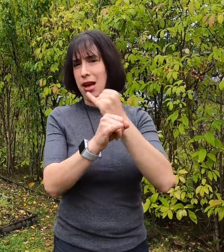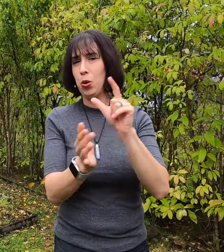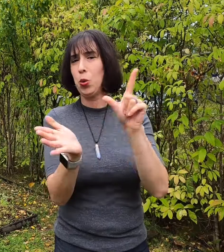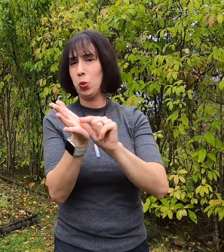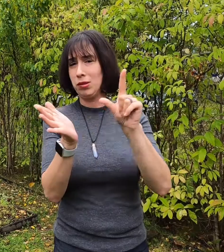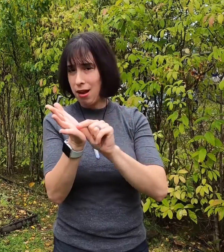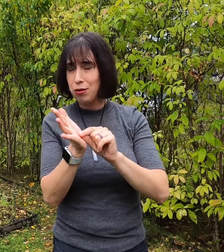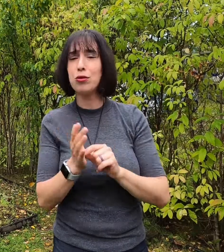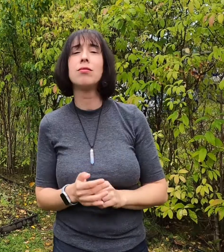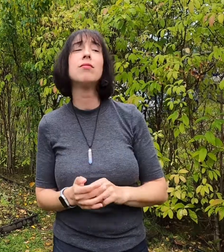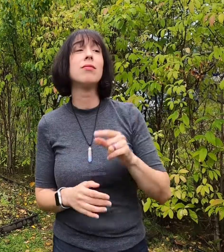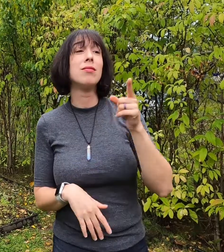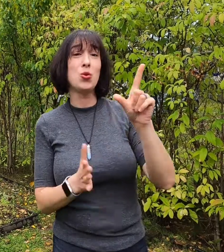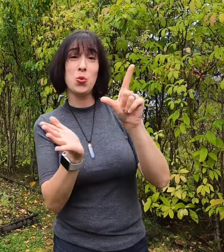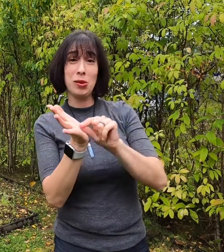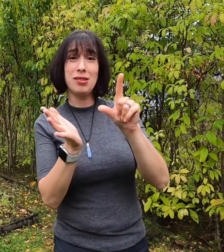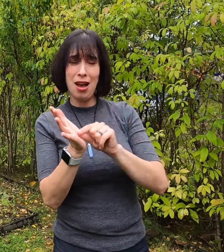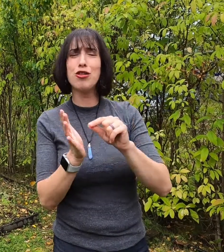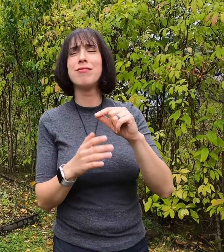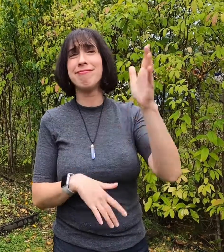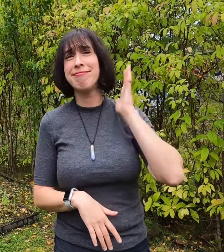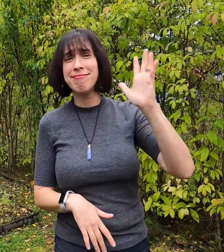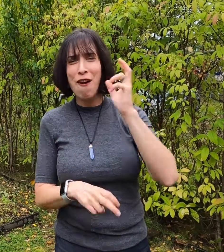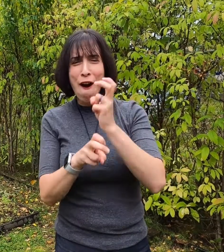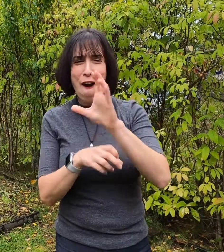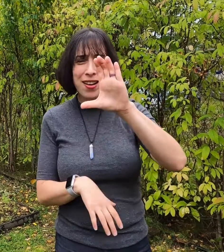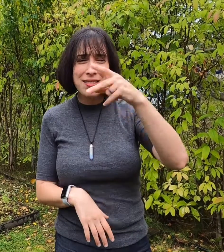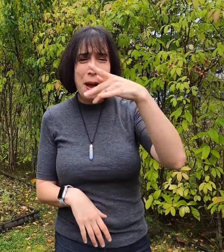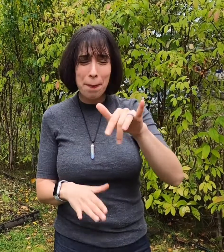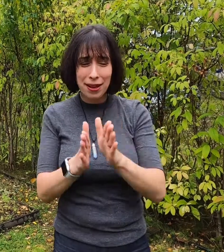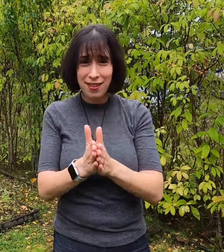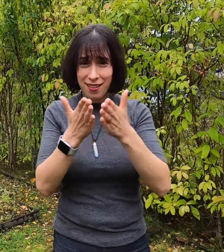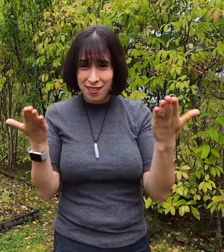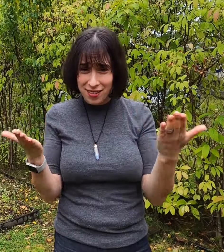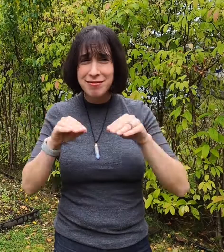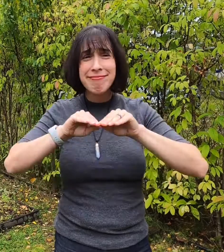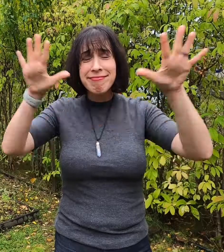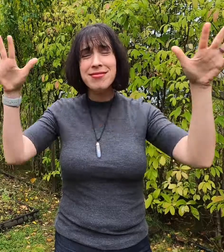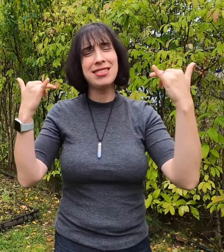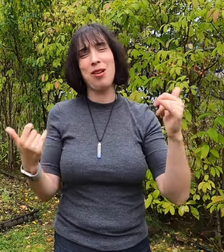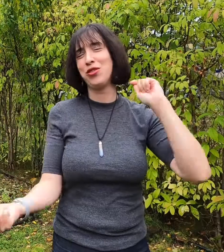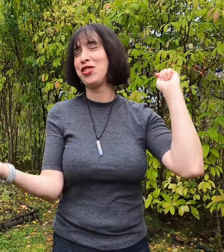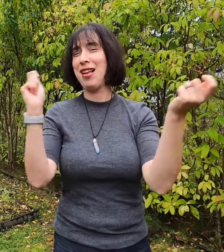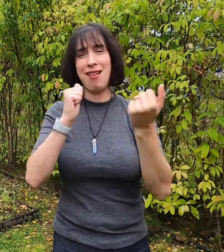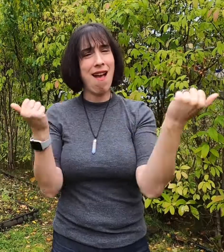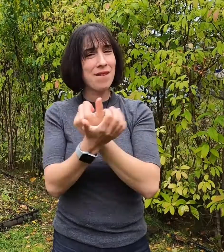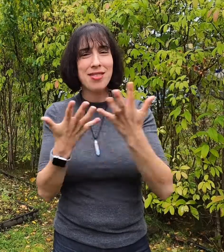for 28 years and counting. They also have a national and international newsletter that used to